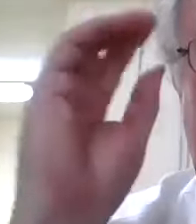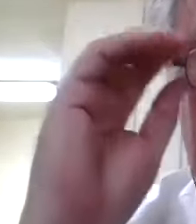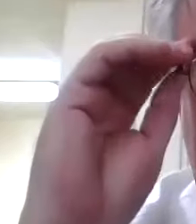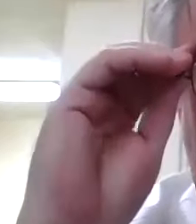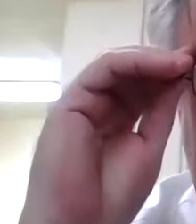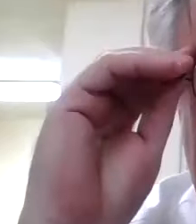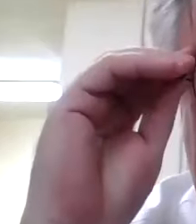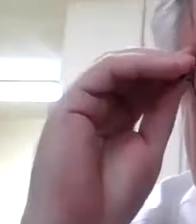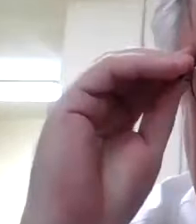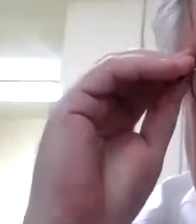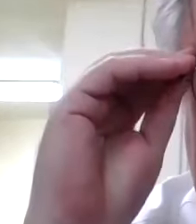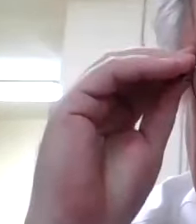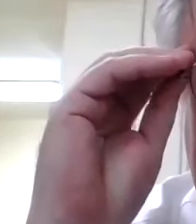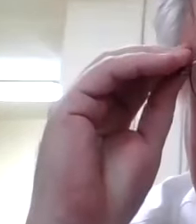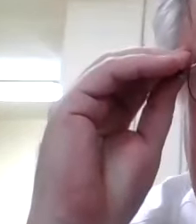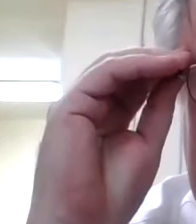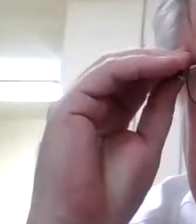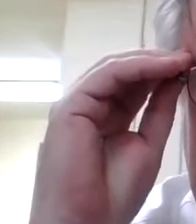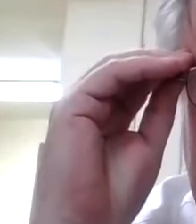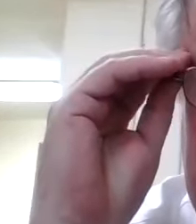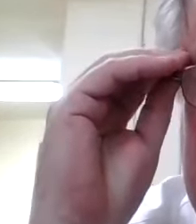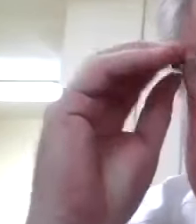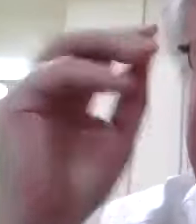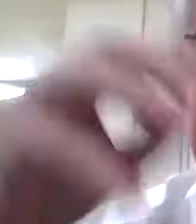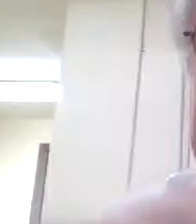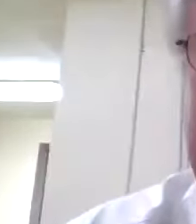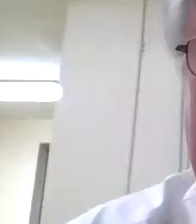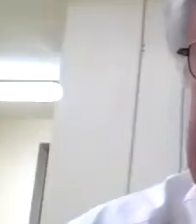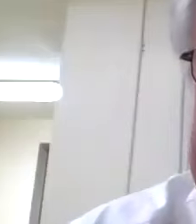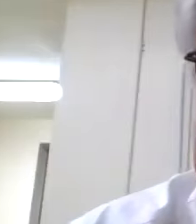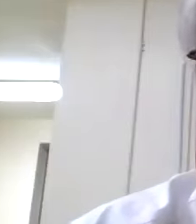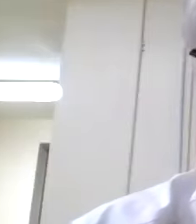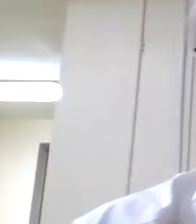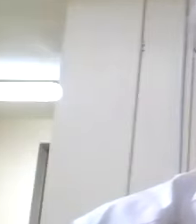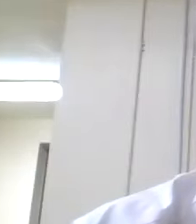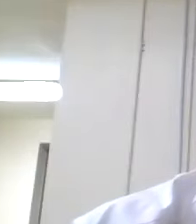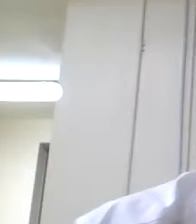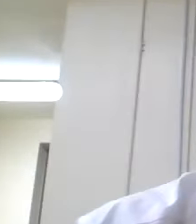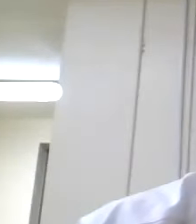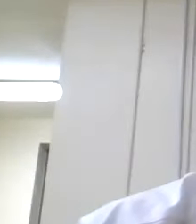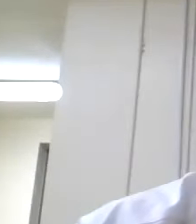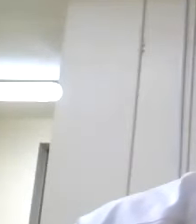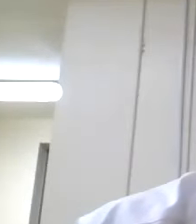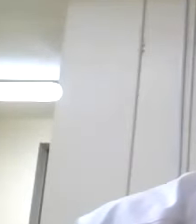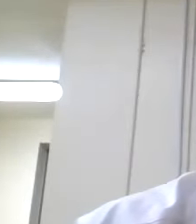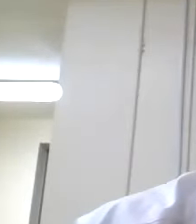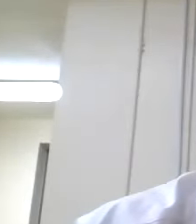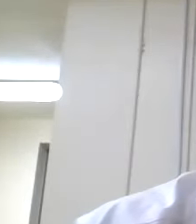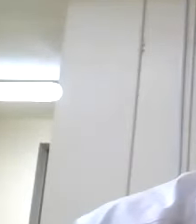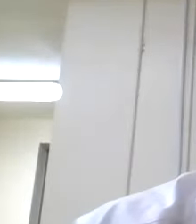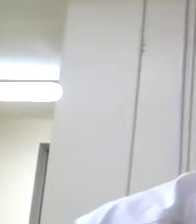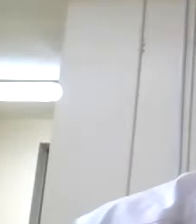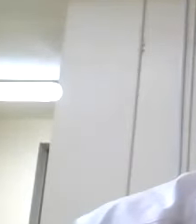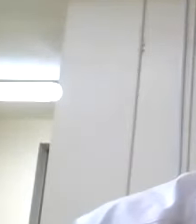Yes. Okay, Governor, it seems that Congressman San Nicolas disagrees with the status of the relief bill in the Senate. And your estimate